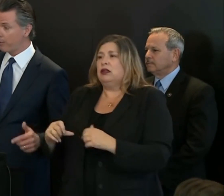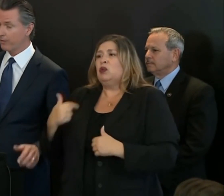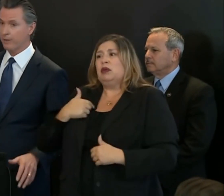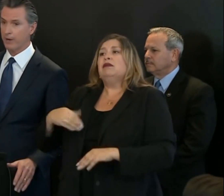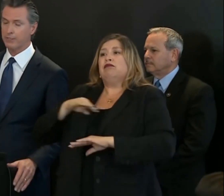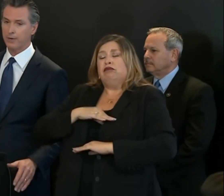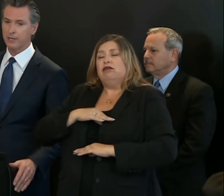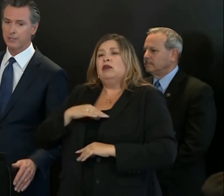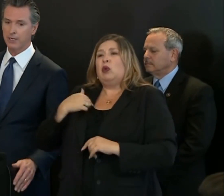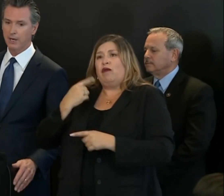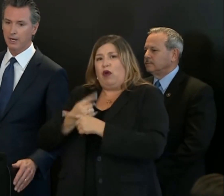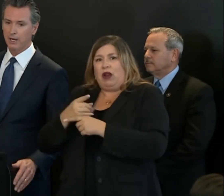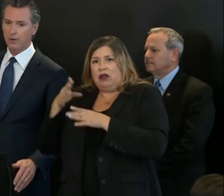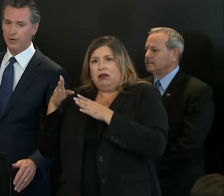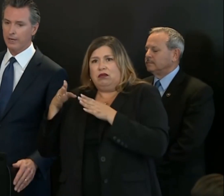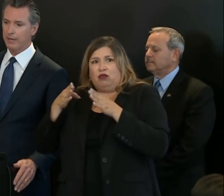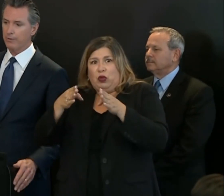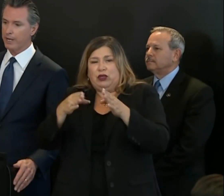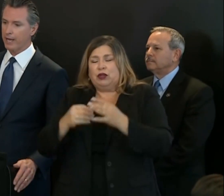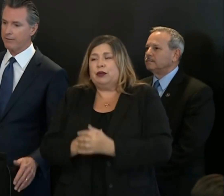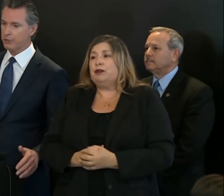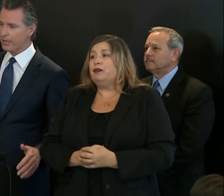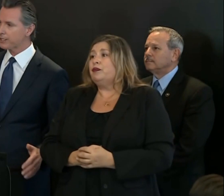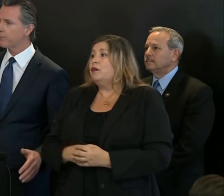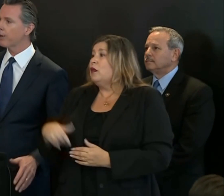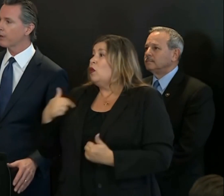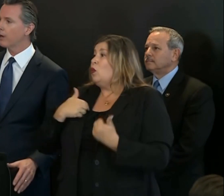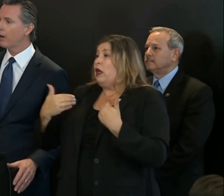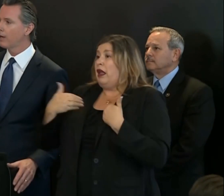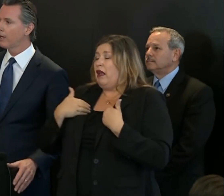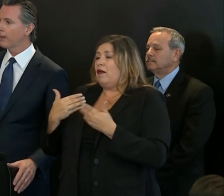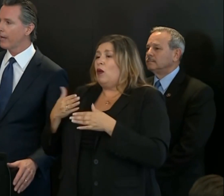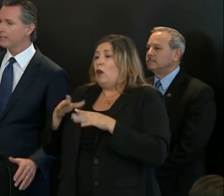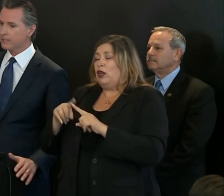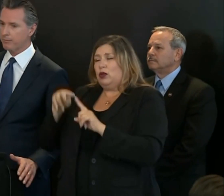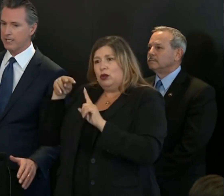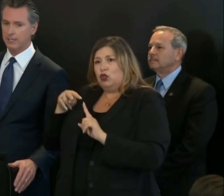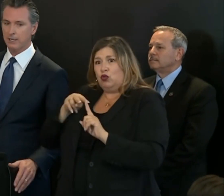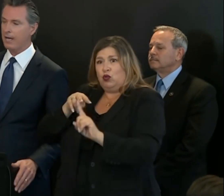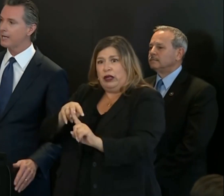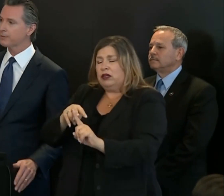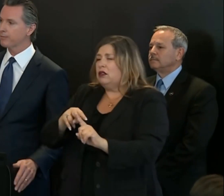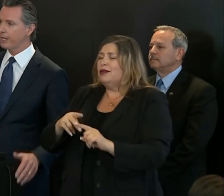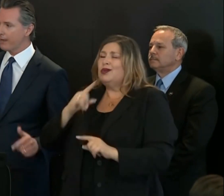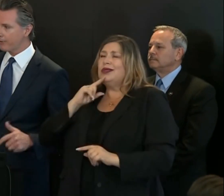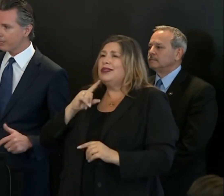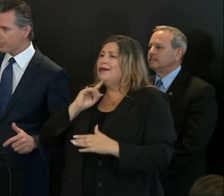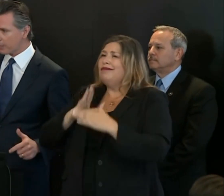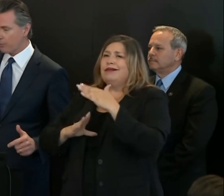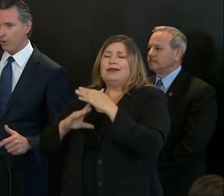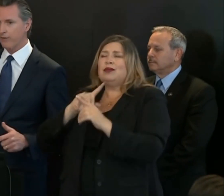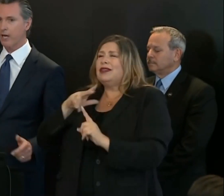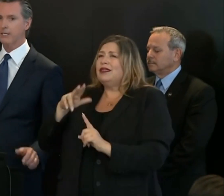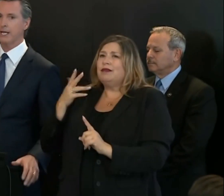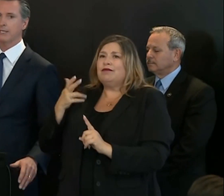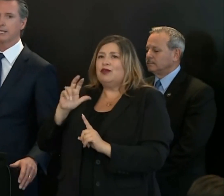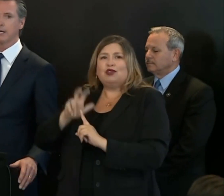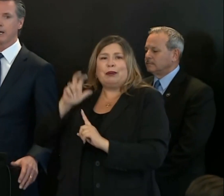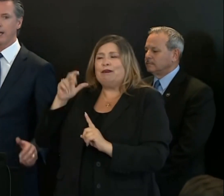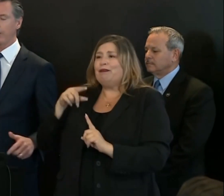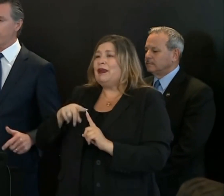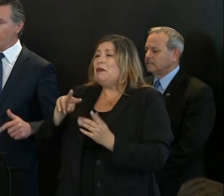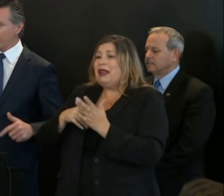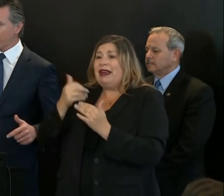and we're now moving in the right direction. Accordingly, we have a tracing protocol that's best in class, meaning every single point of